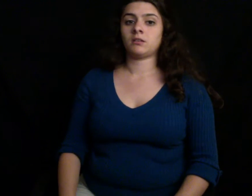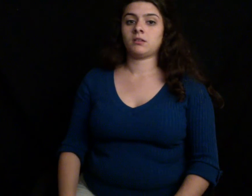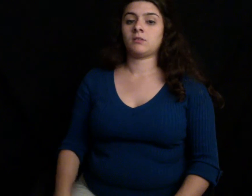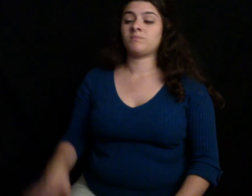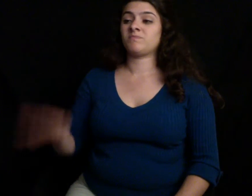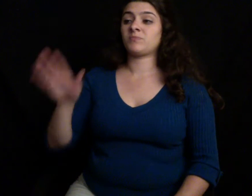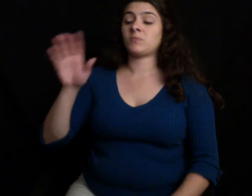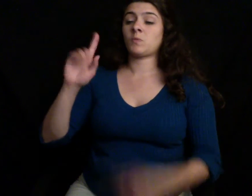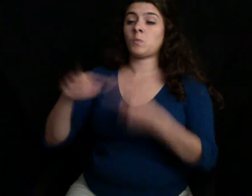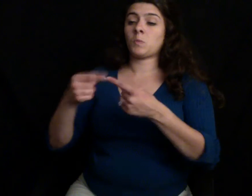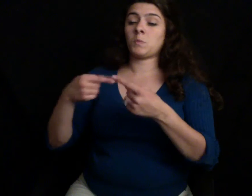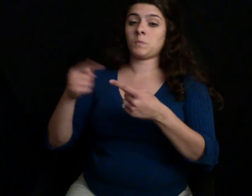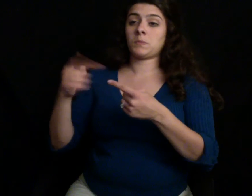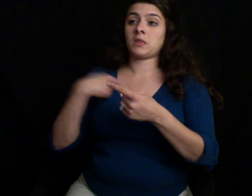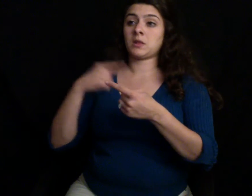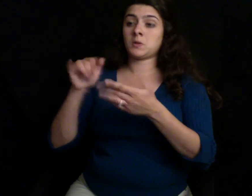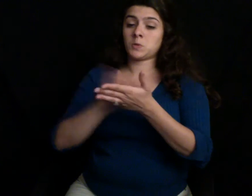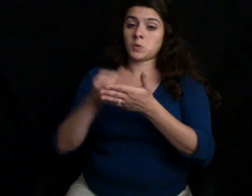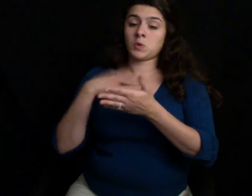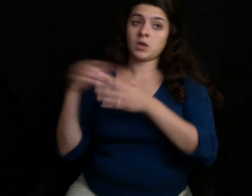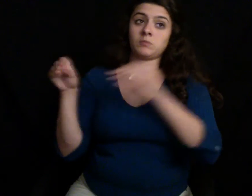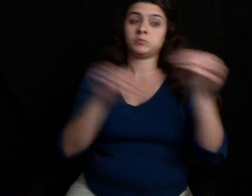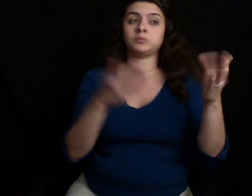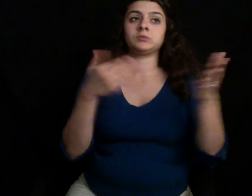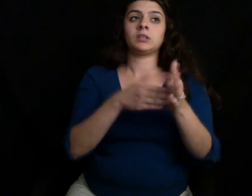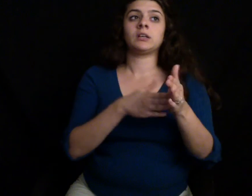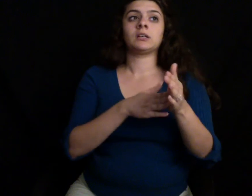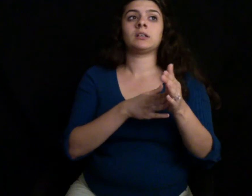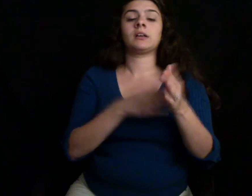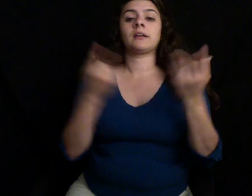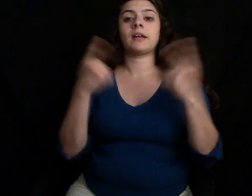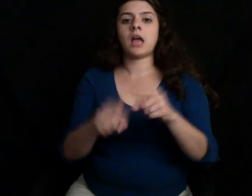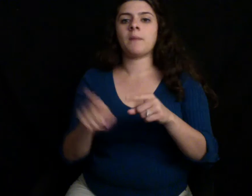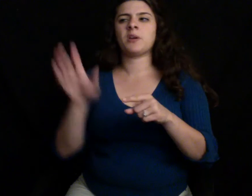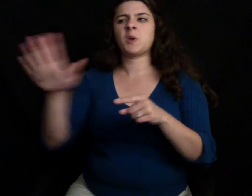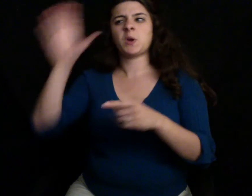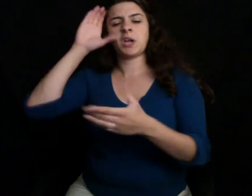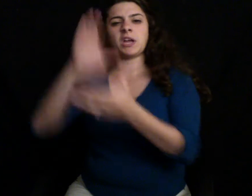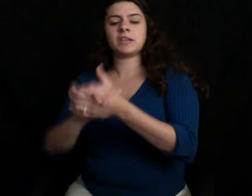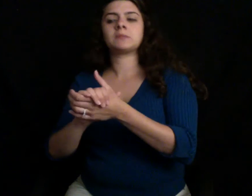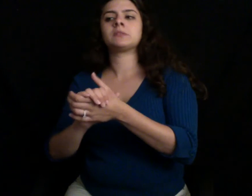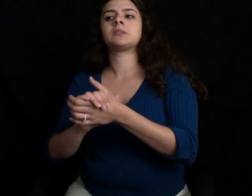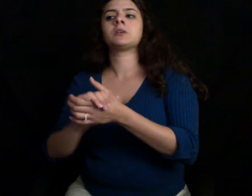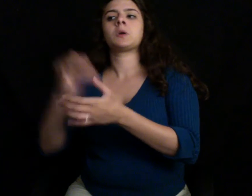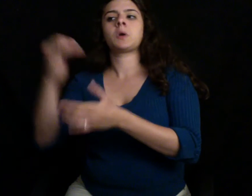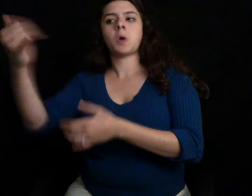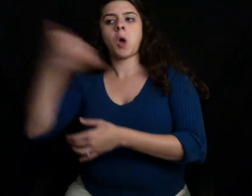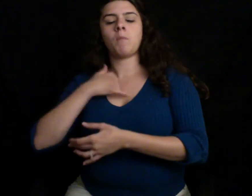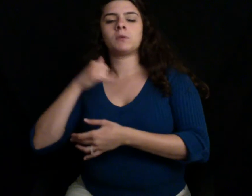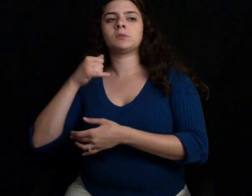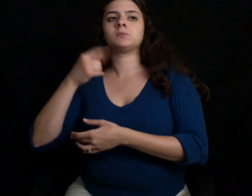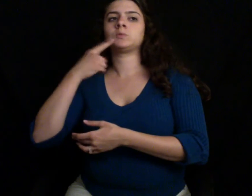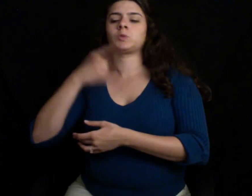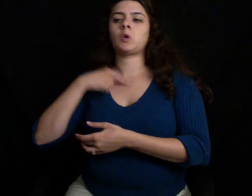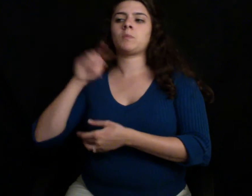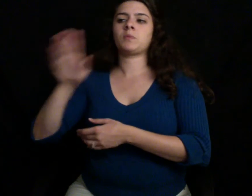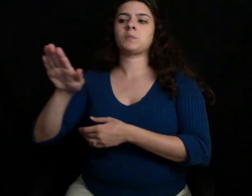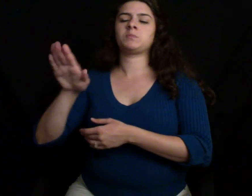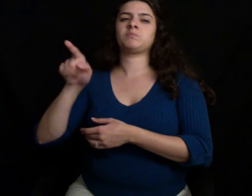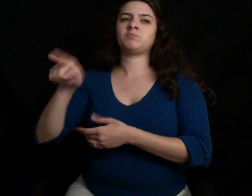York. I jumped in the car and I drove straight down to DC. And 2 days later, they had the funeral. And when you